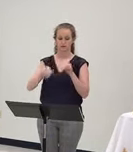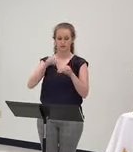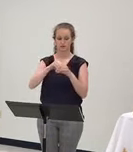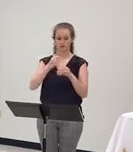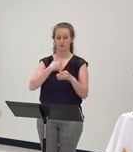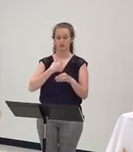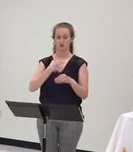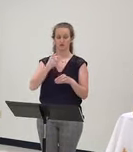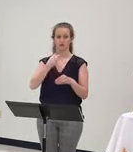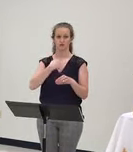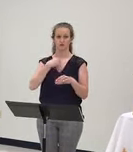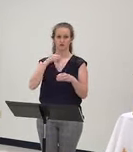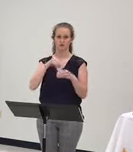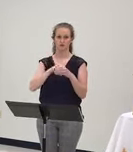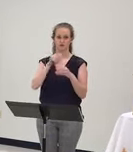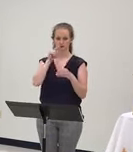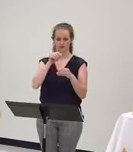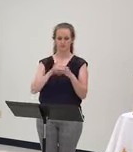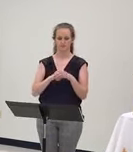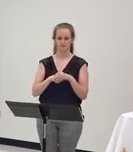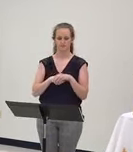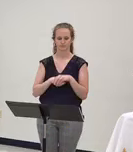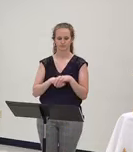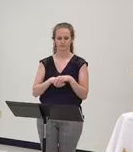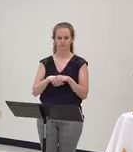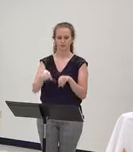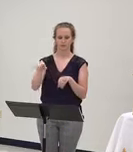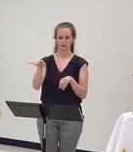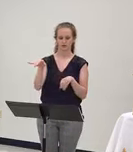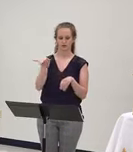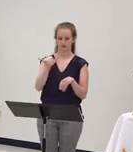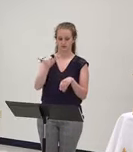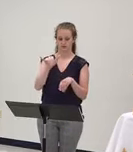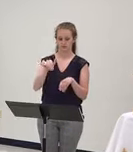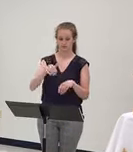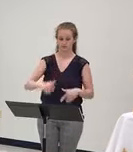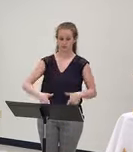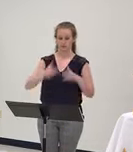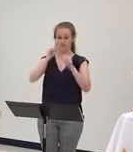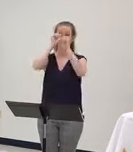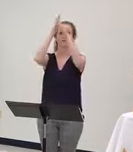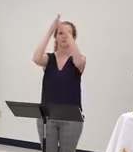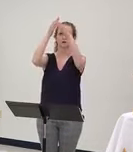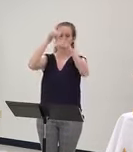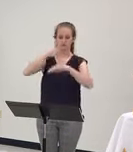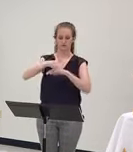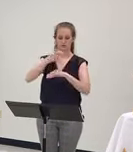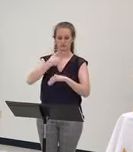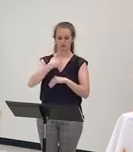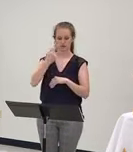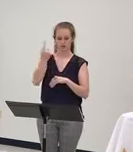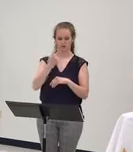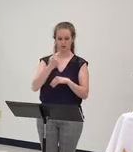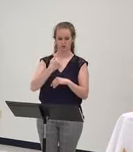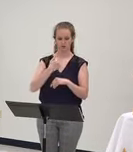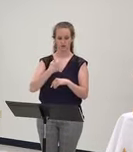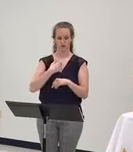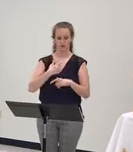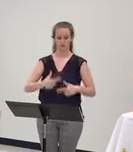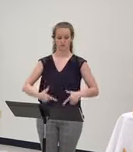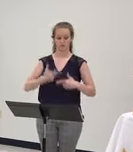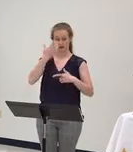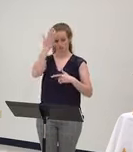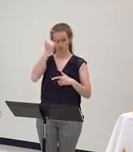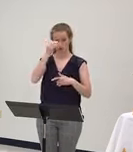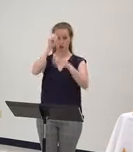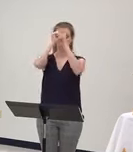me, and I in him. Just as the living Father sent me, and I have life because